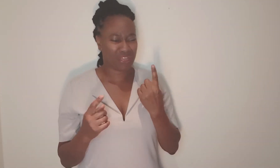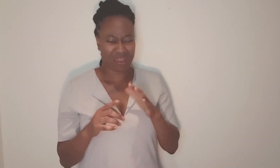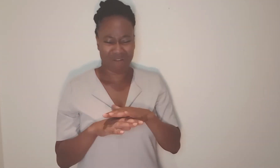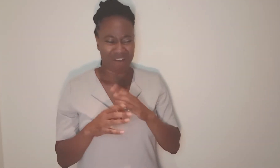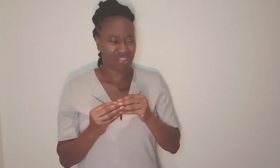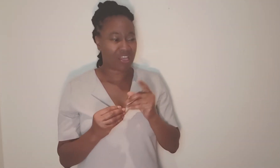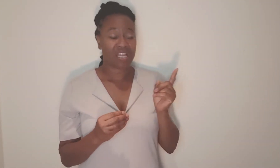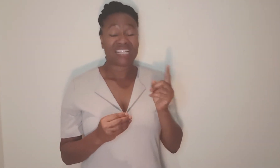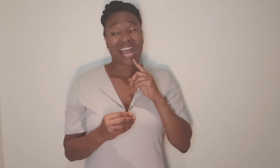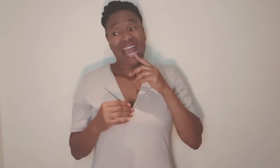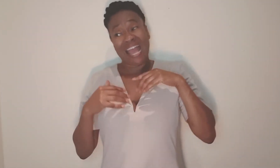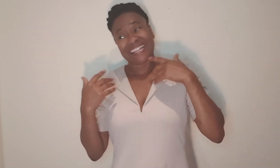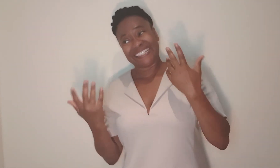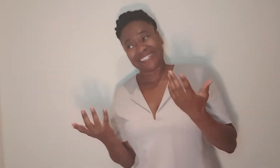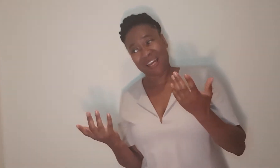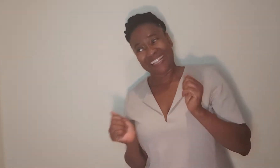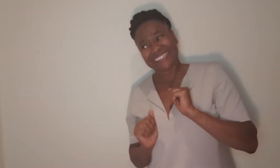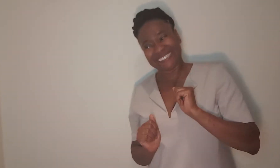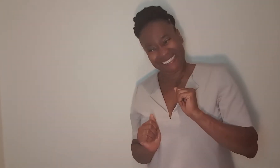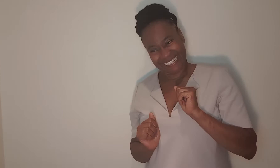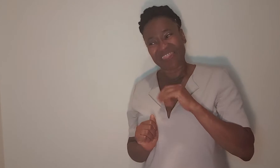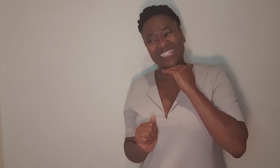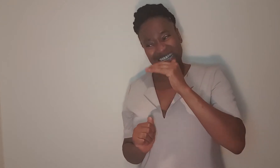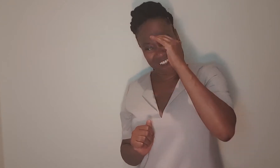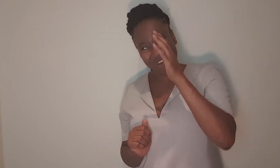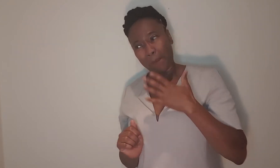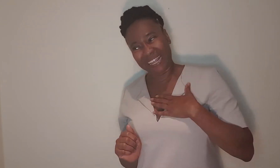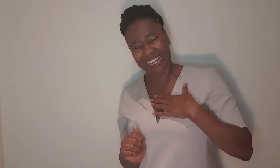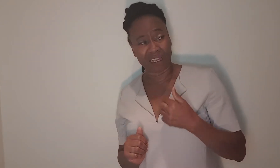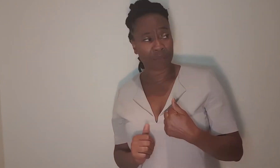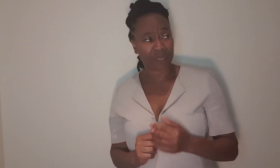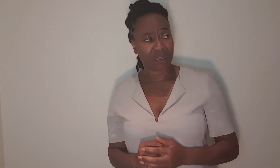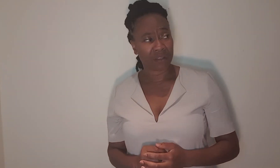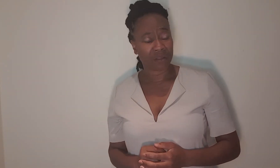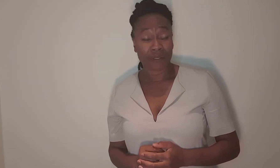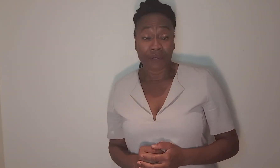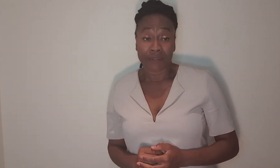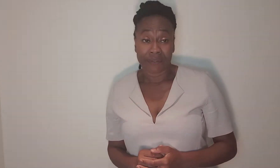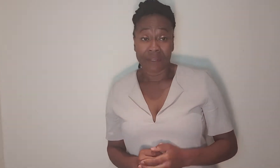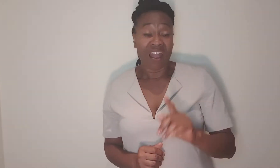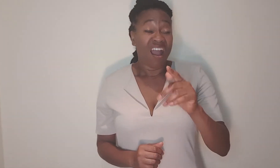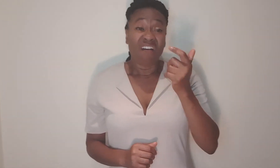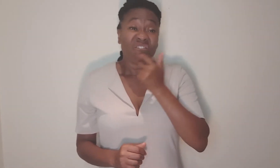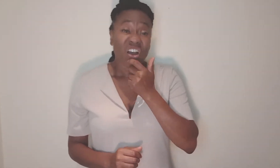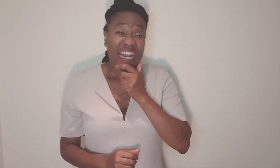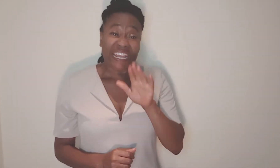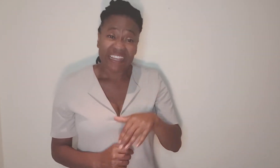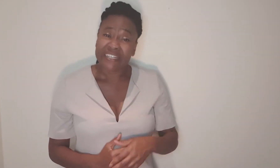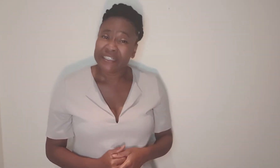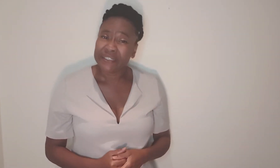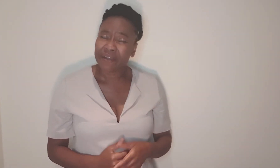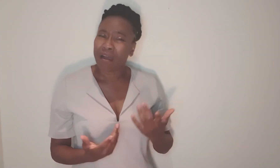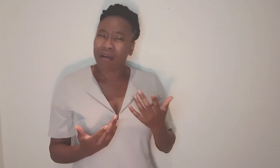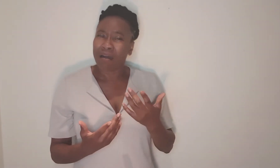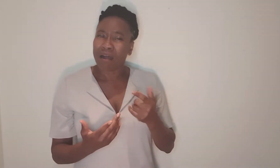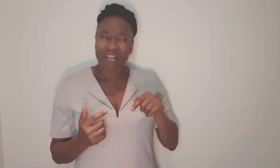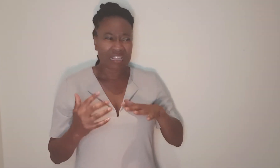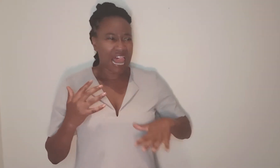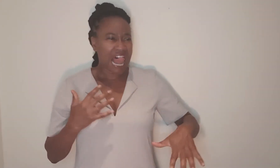said, well, chica, that's enough for me. It's funny, isn't it? How all this